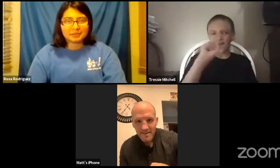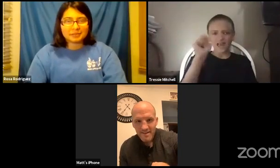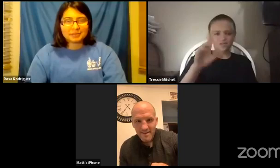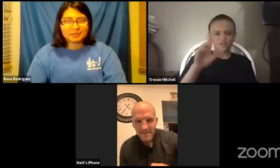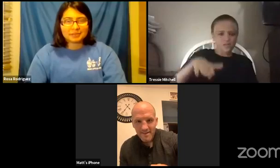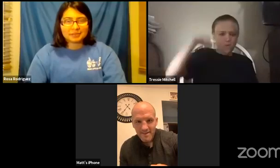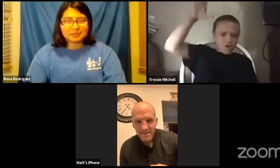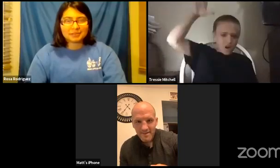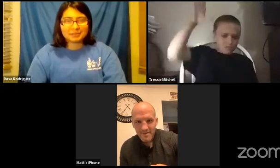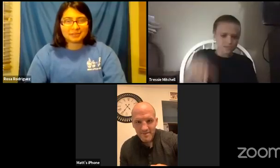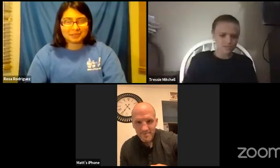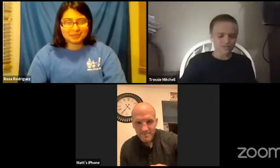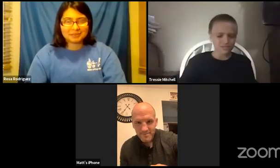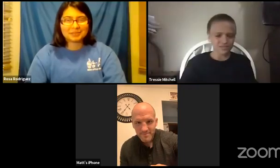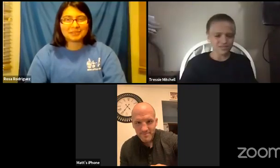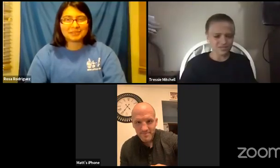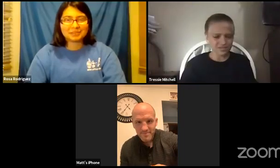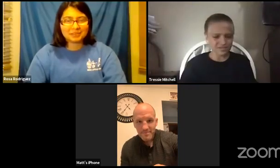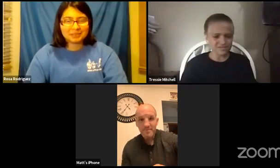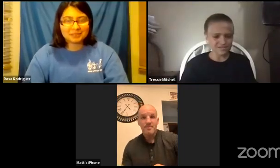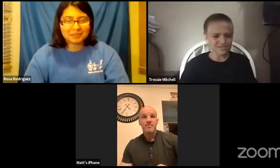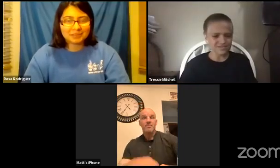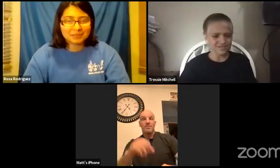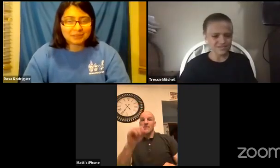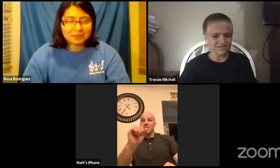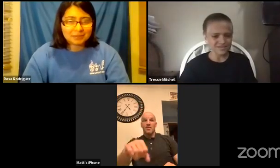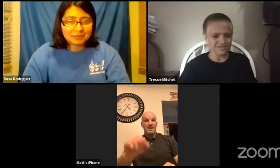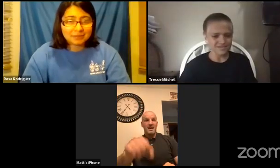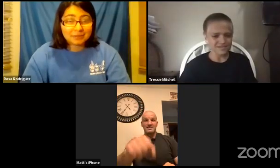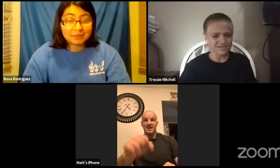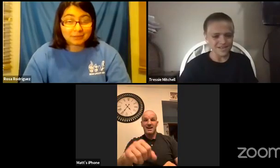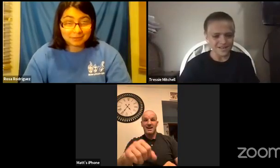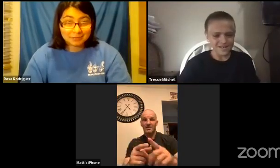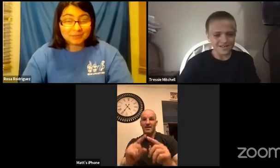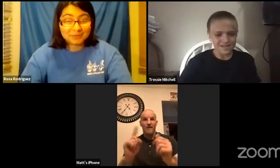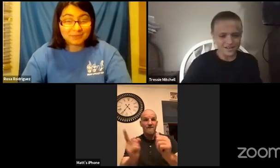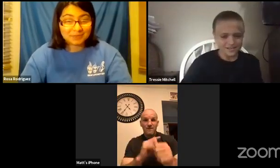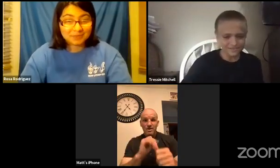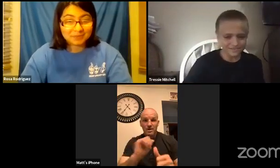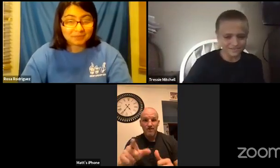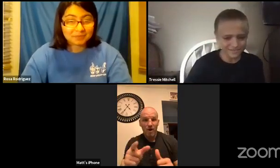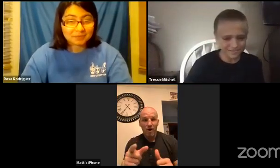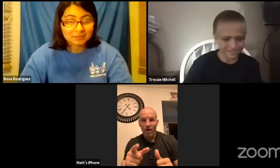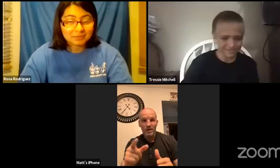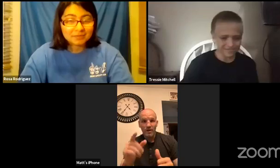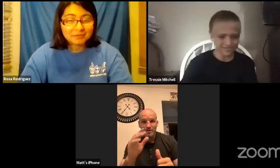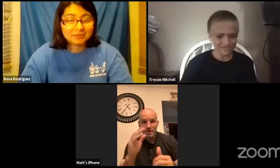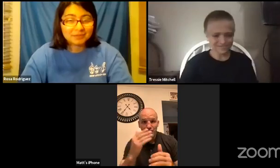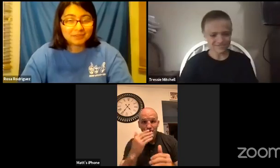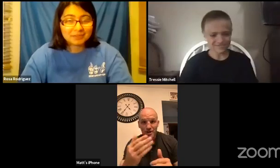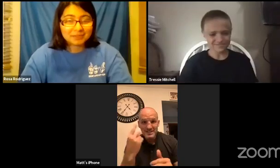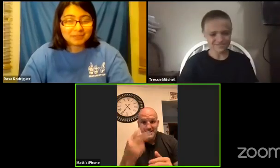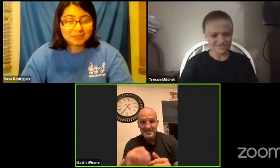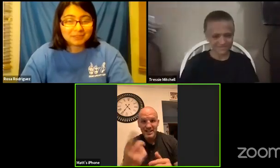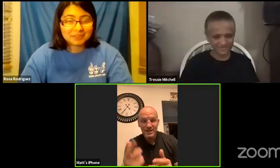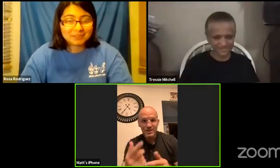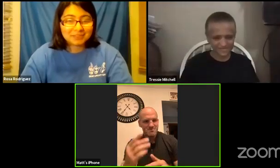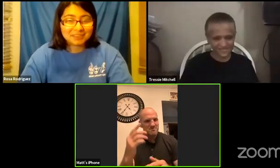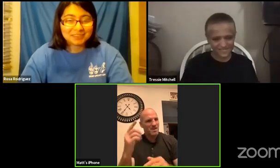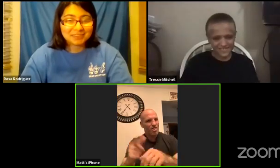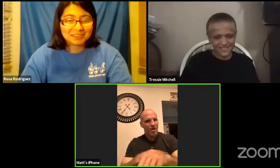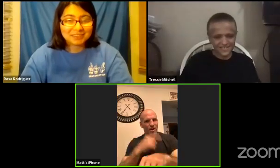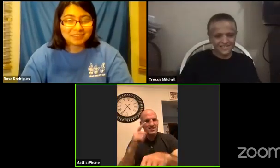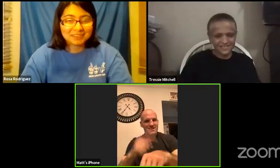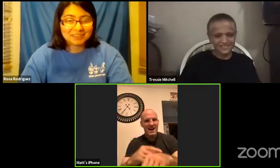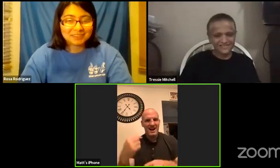I guess I want to start by asking Matt, where are you from? Are you the only deaf person in your family?